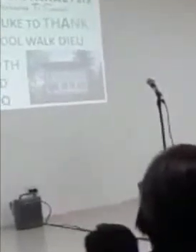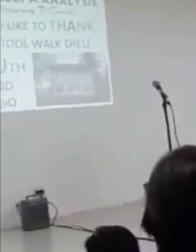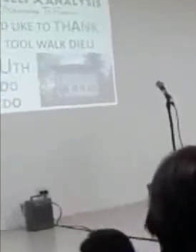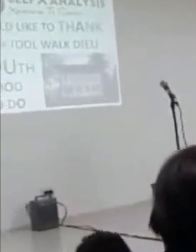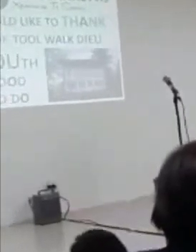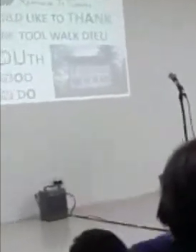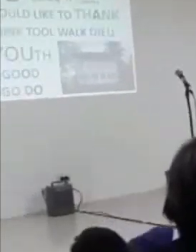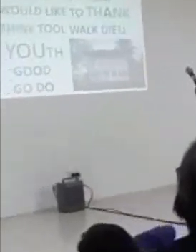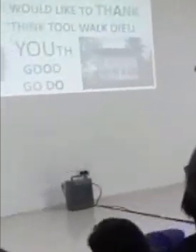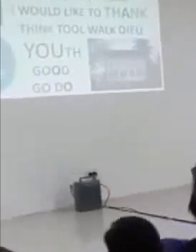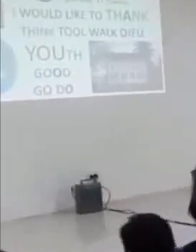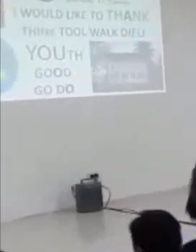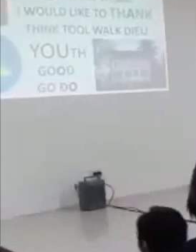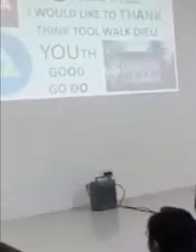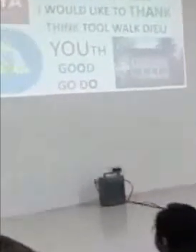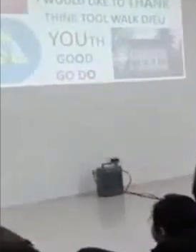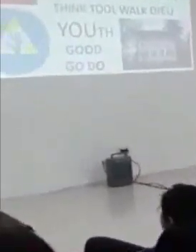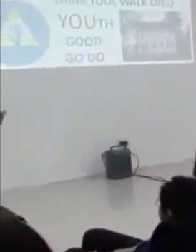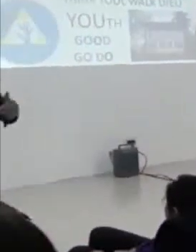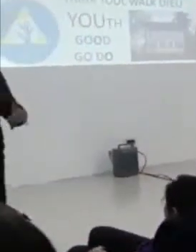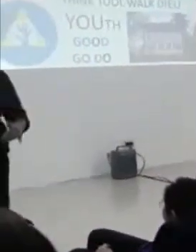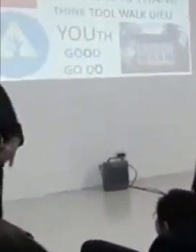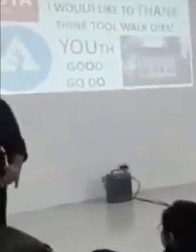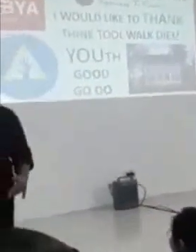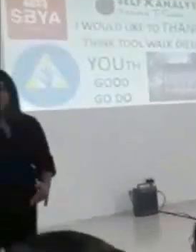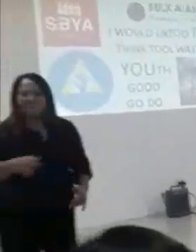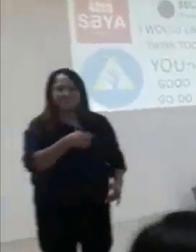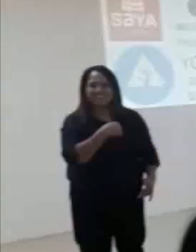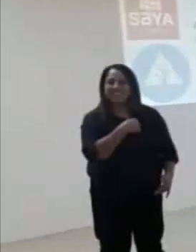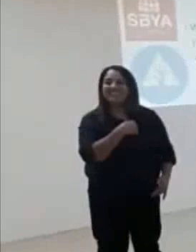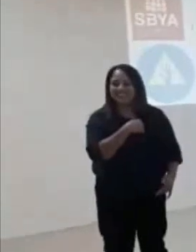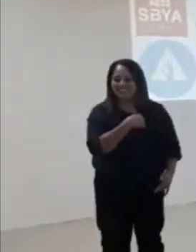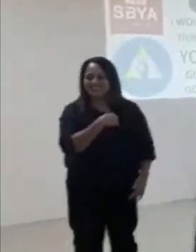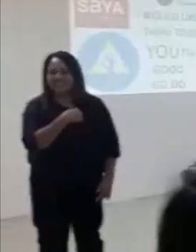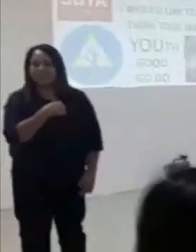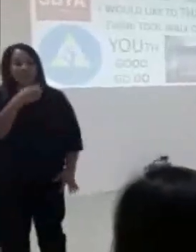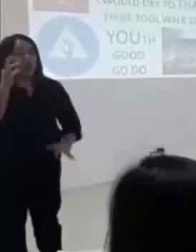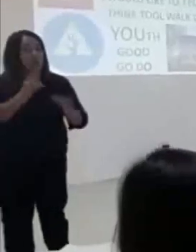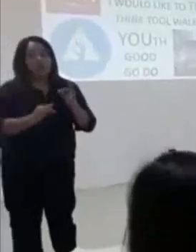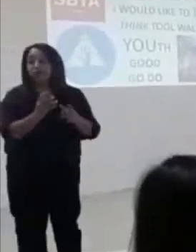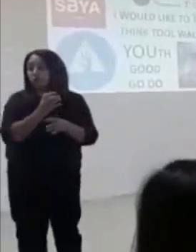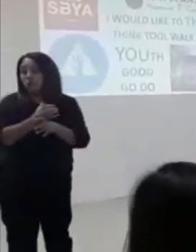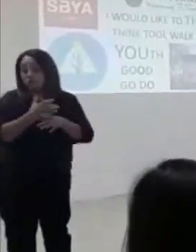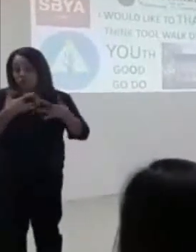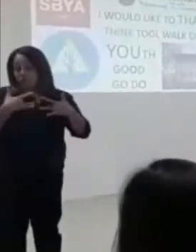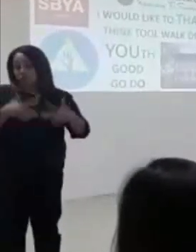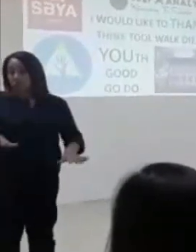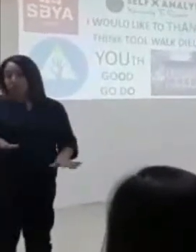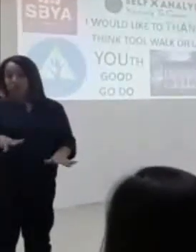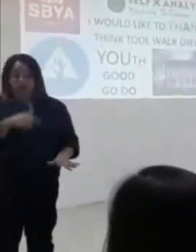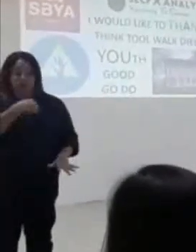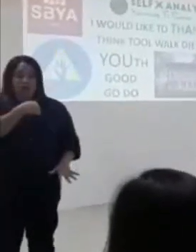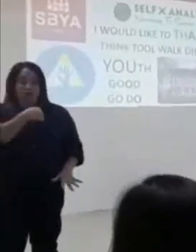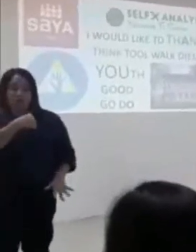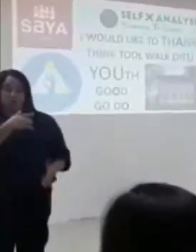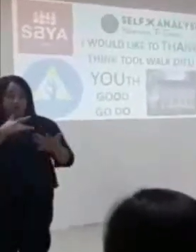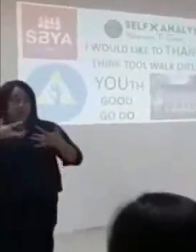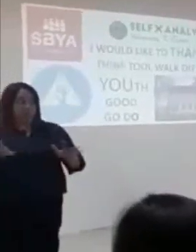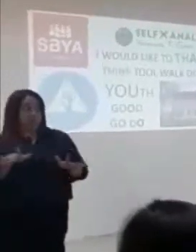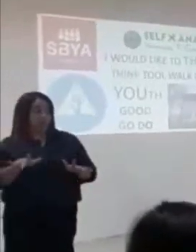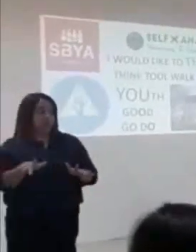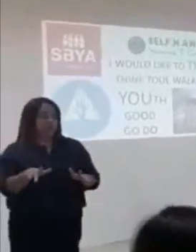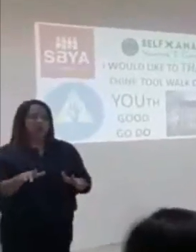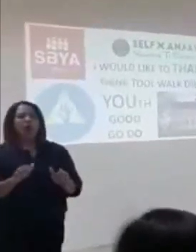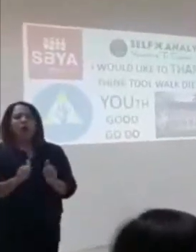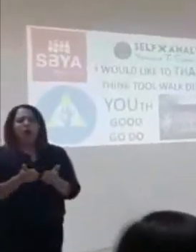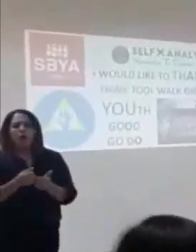You are adults, but you are still a child. If you don't care about your child inside,